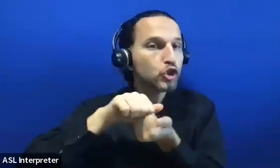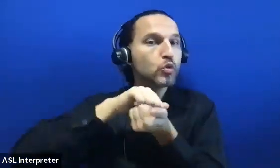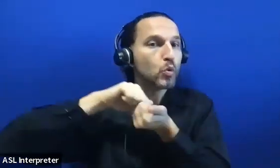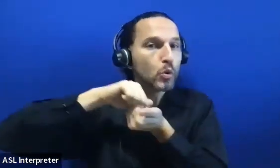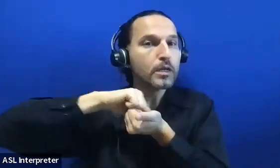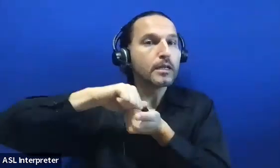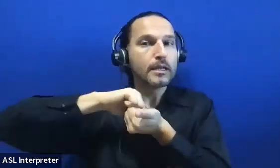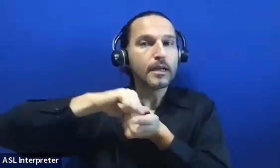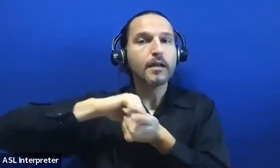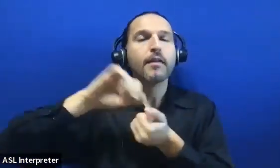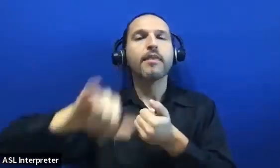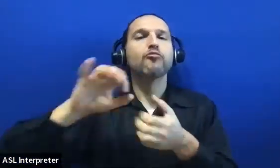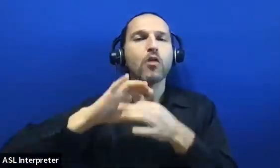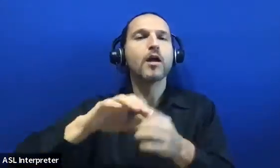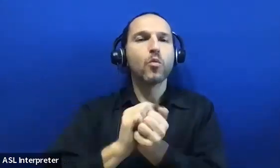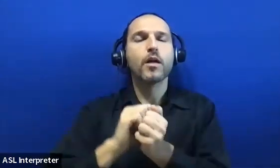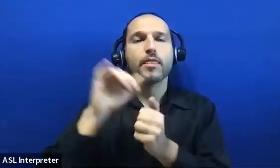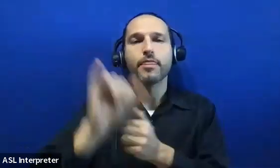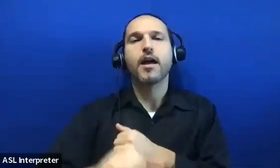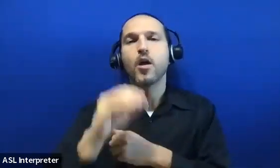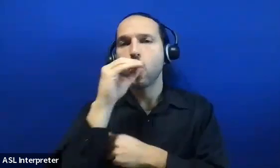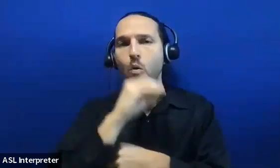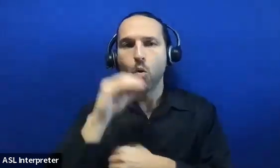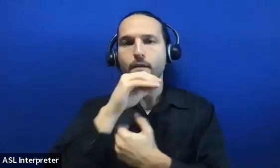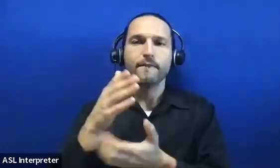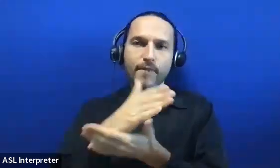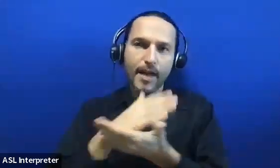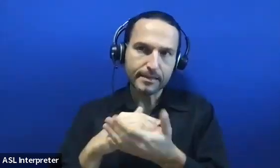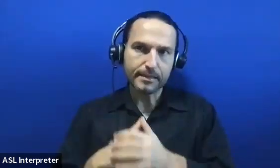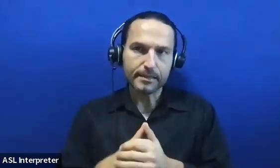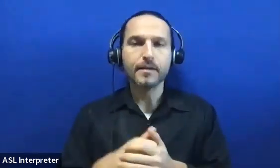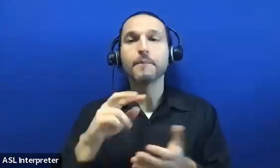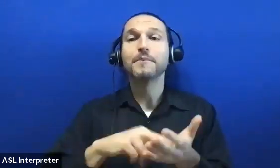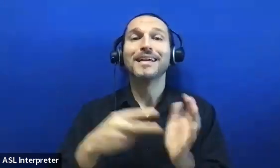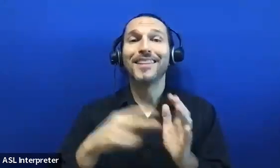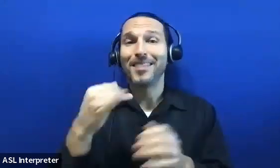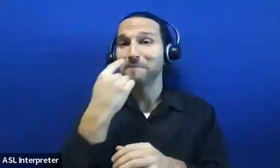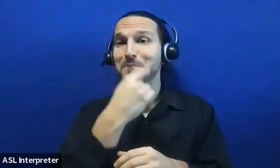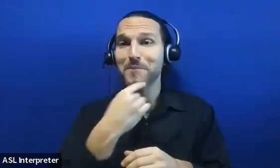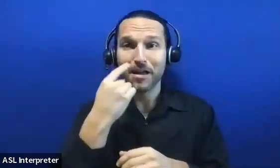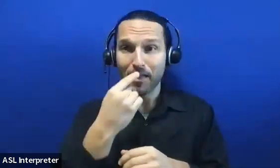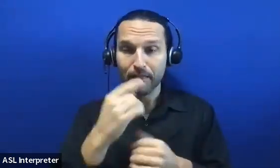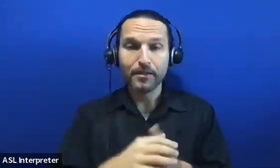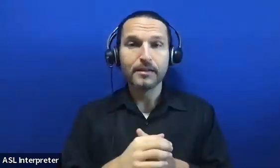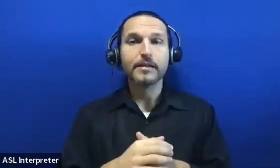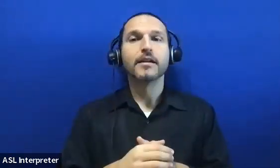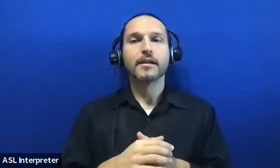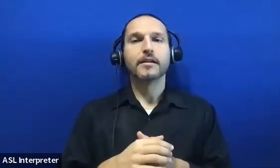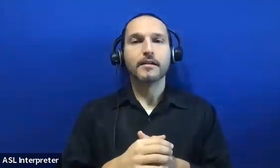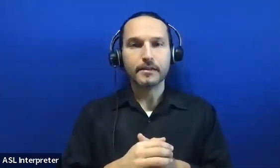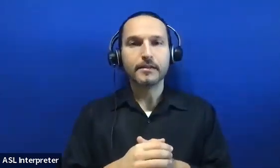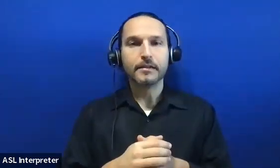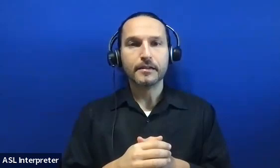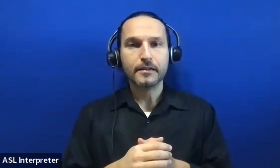that is part of the oral phase if chewing is needed. Oral means mouth. So this is the phase of swallowing that happens in our